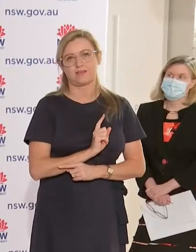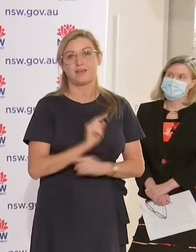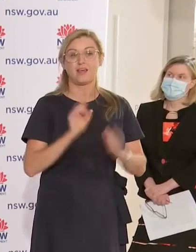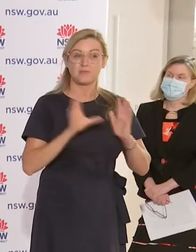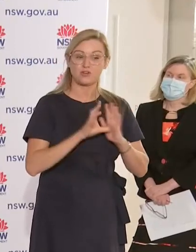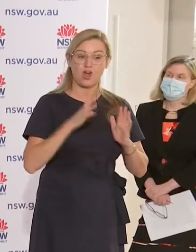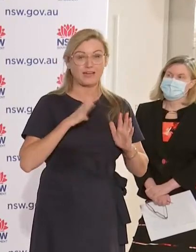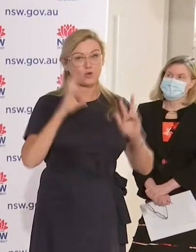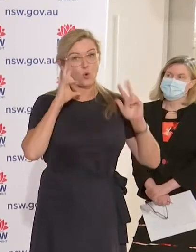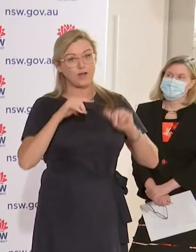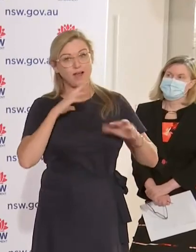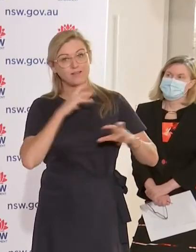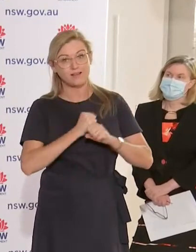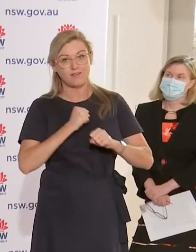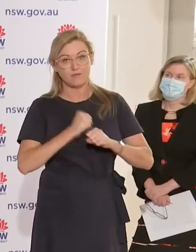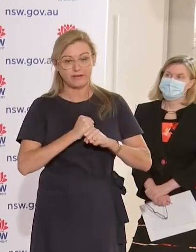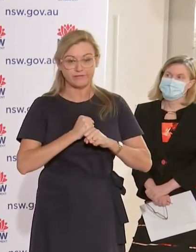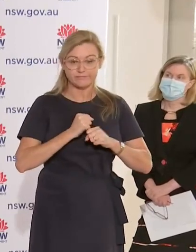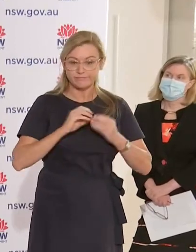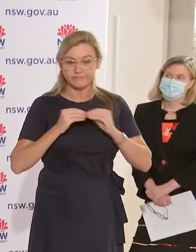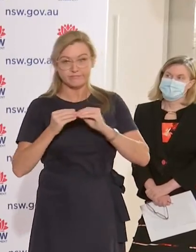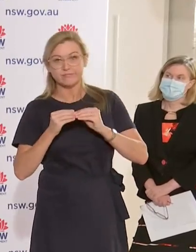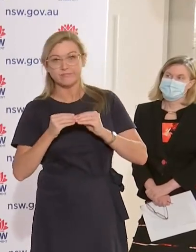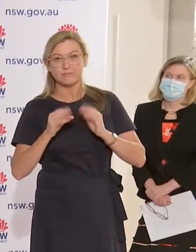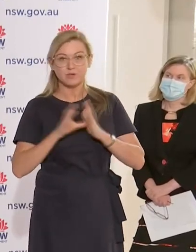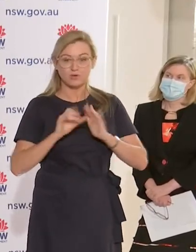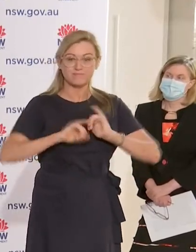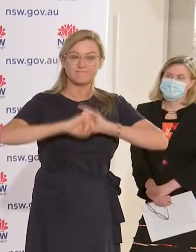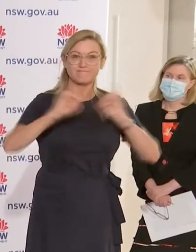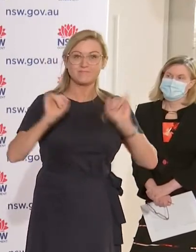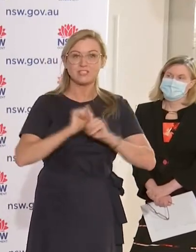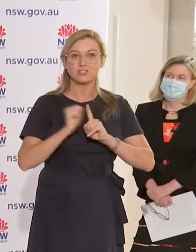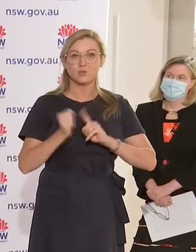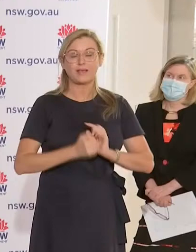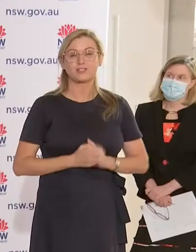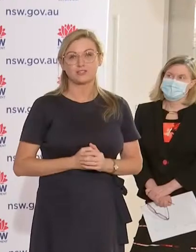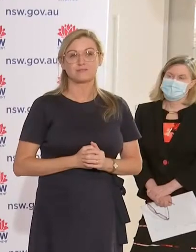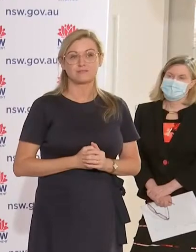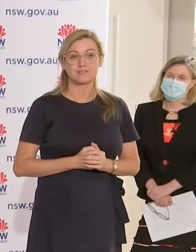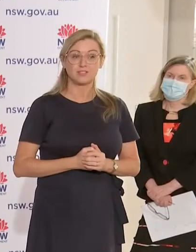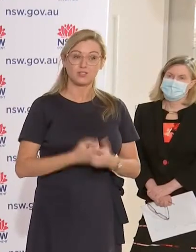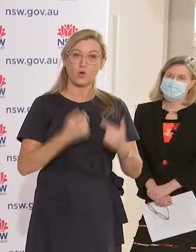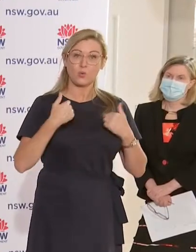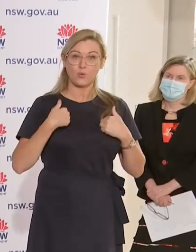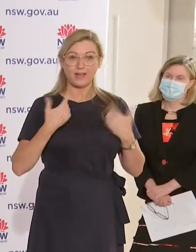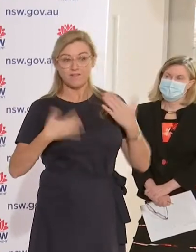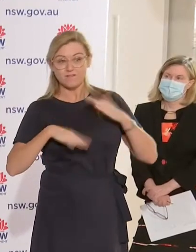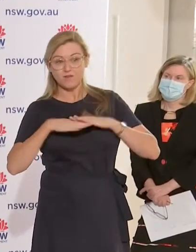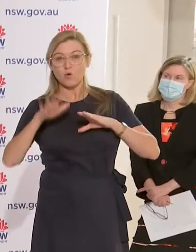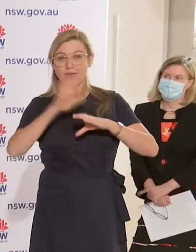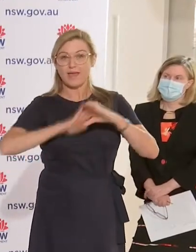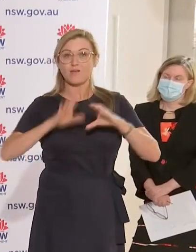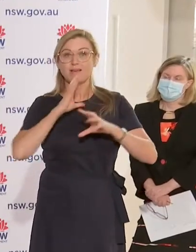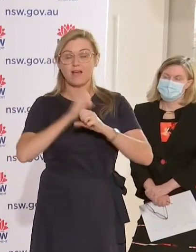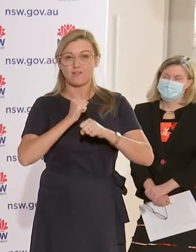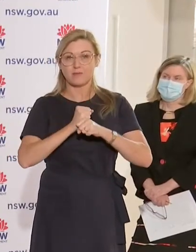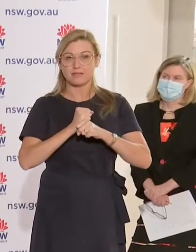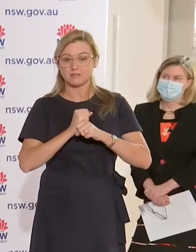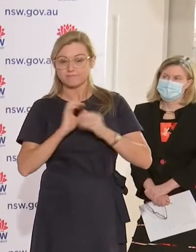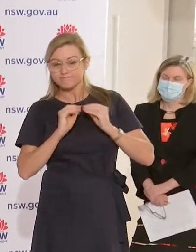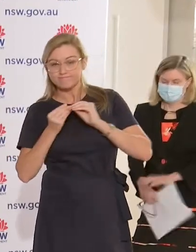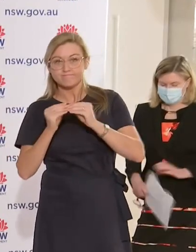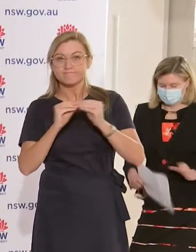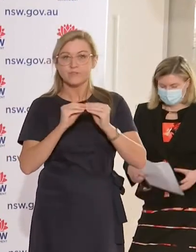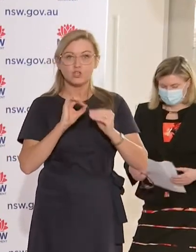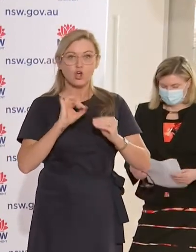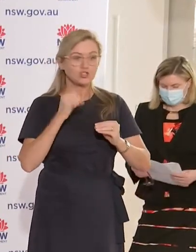crisis, but getting used to running and living with COVID. So government itself has to prepare for living with COVID and not just crisis